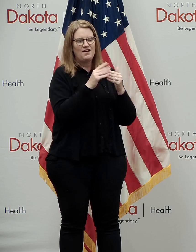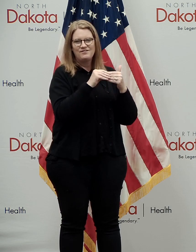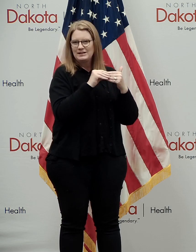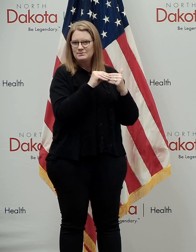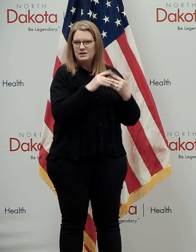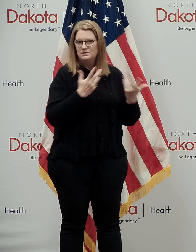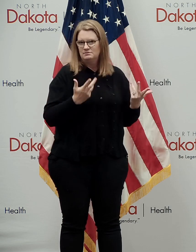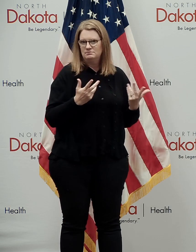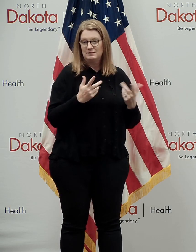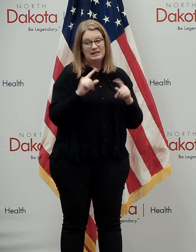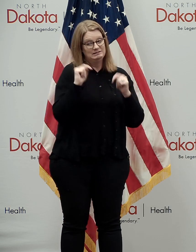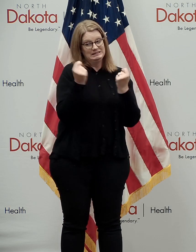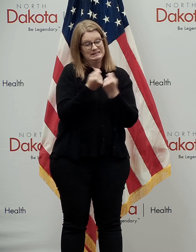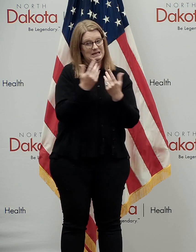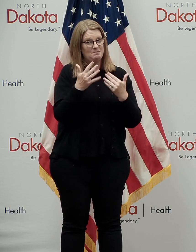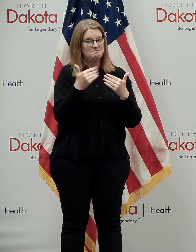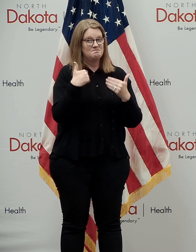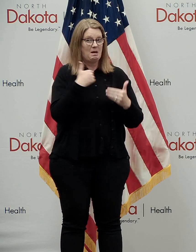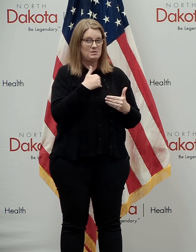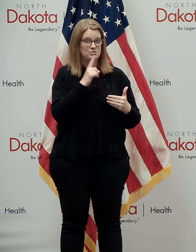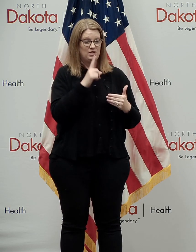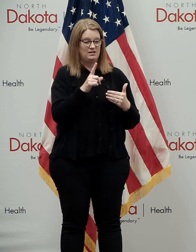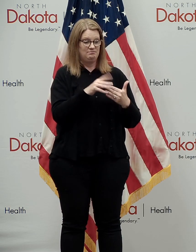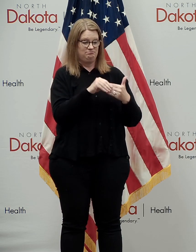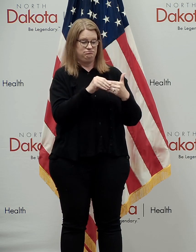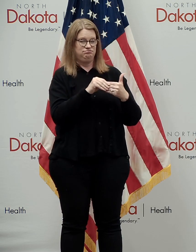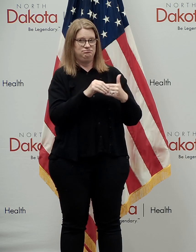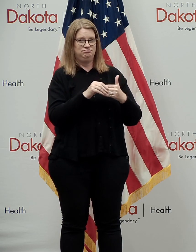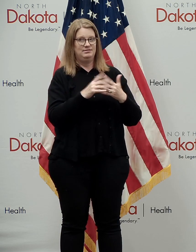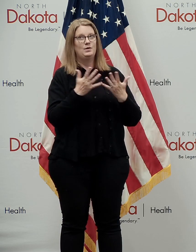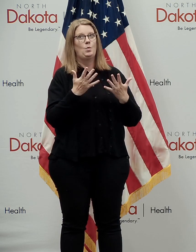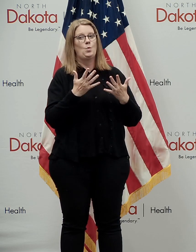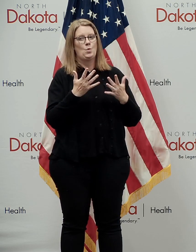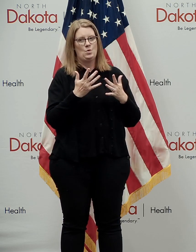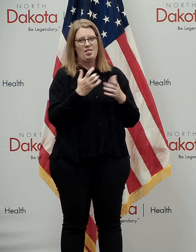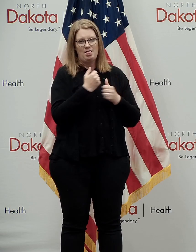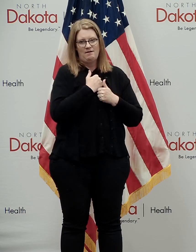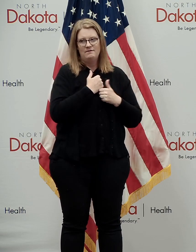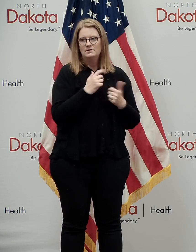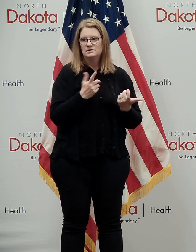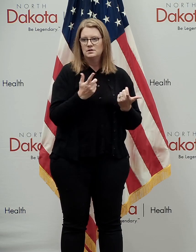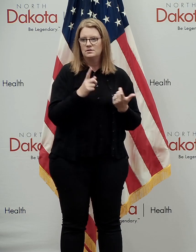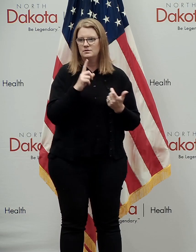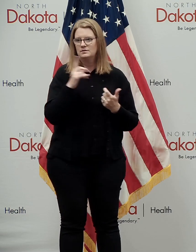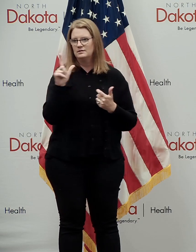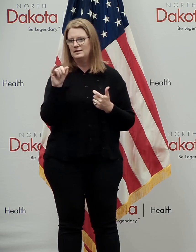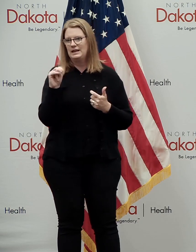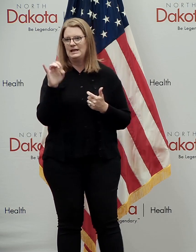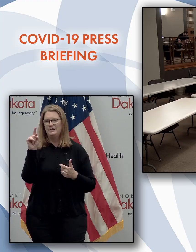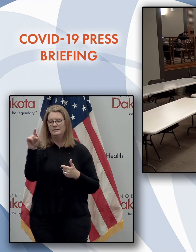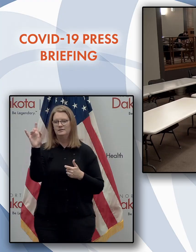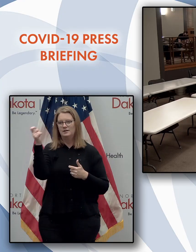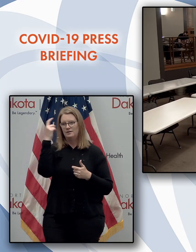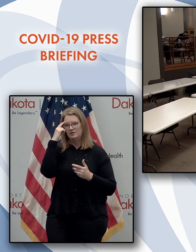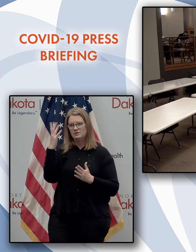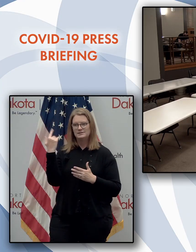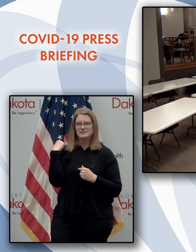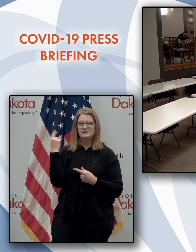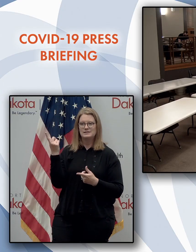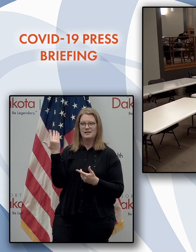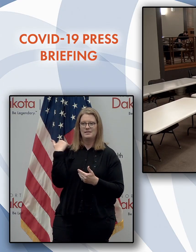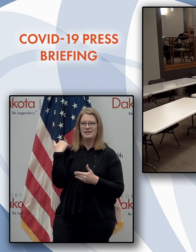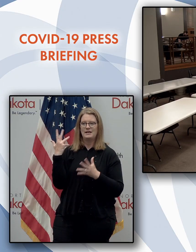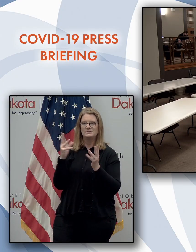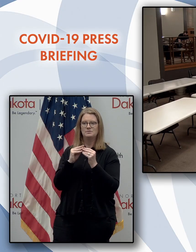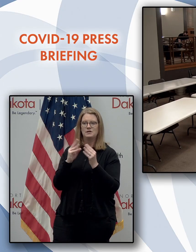members love flexibility, and so a lot of opportunity for businesses to innovate right now. Lane? Governor, since our last meeting, the President